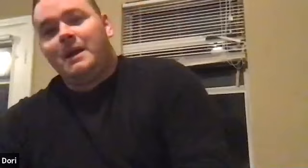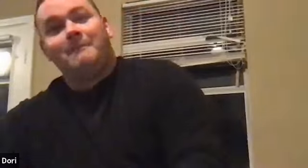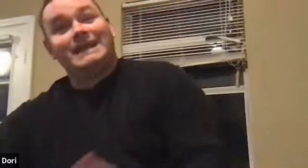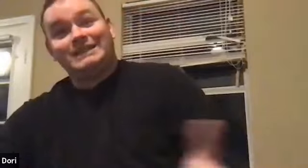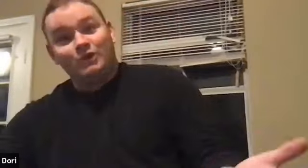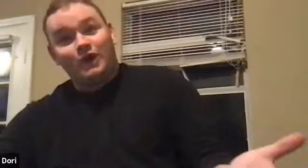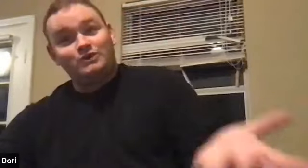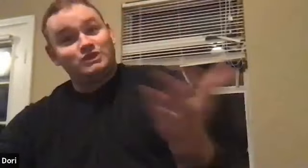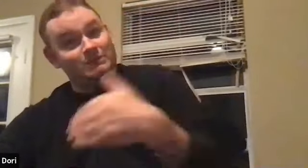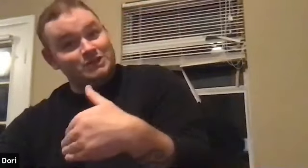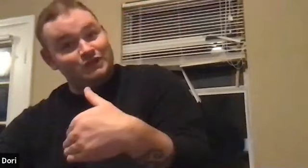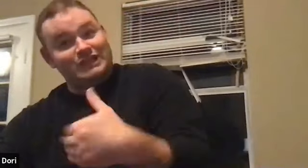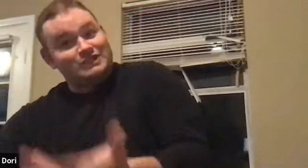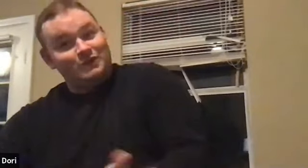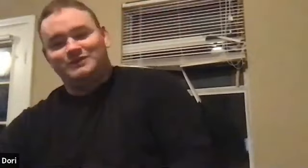But he do though, just come to church, I'll show you.